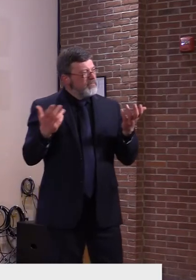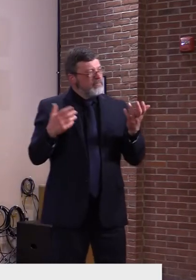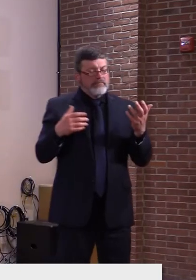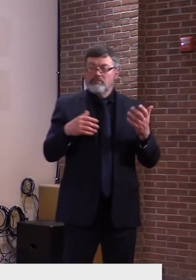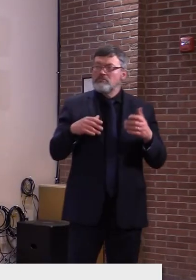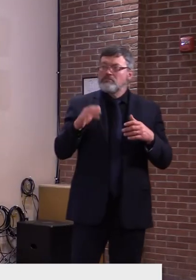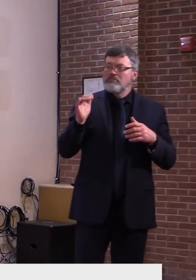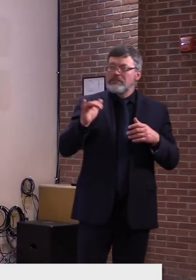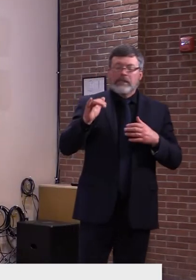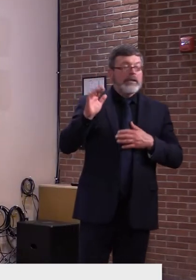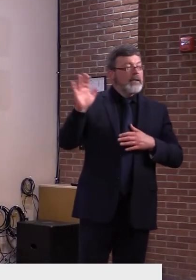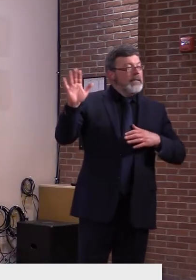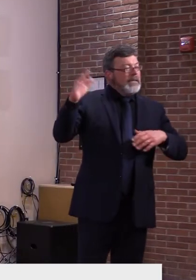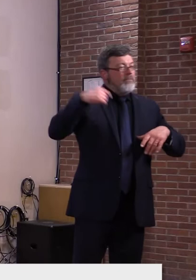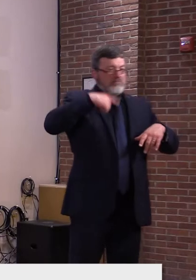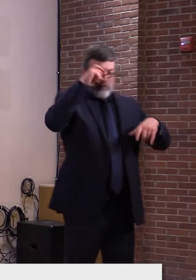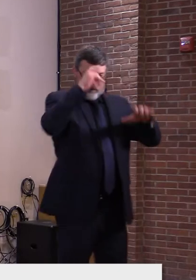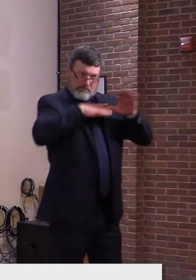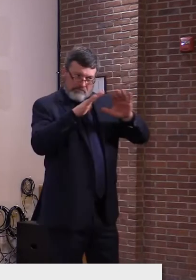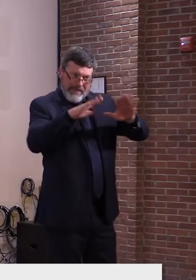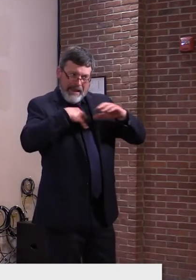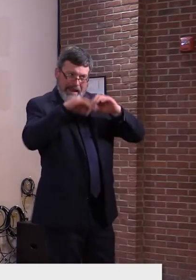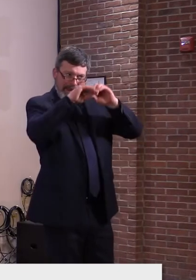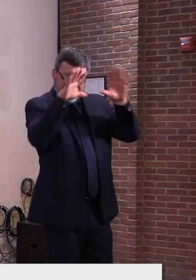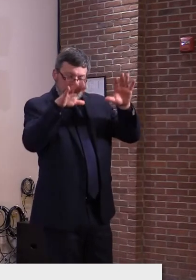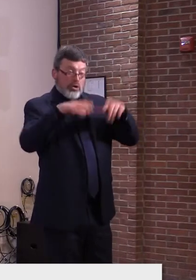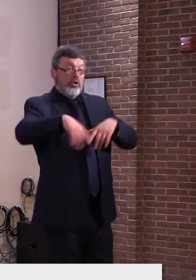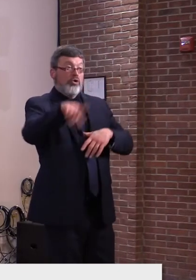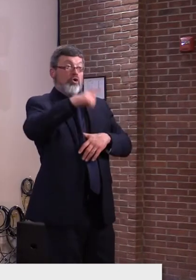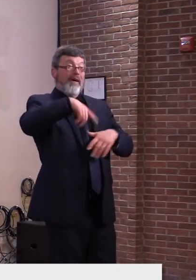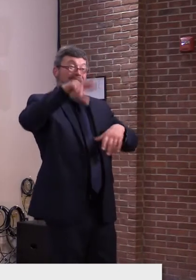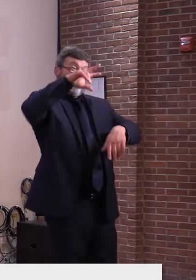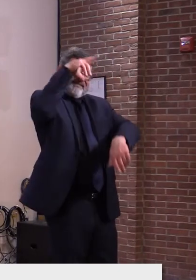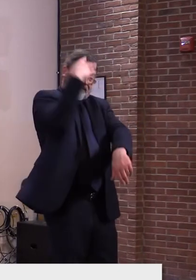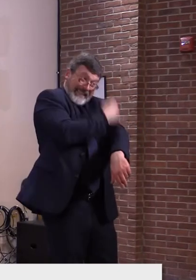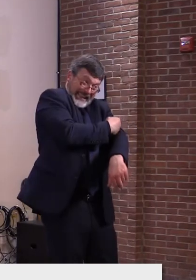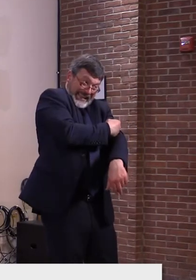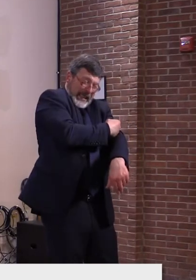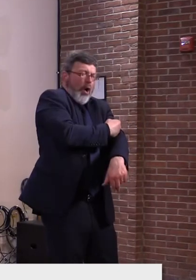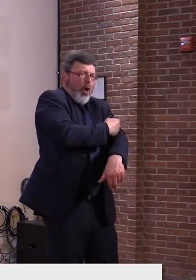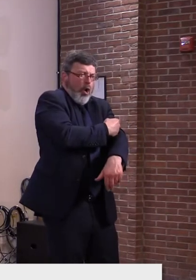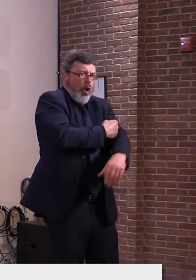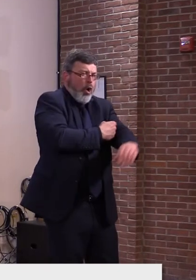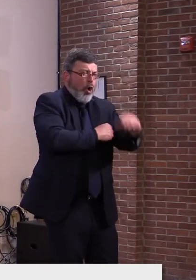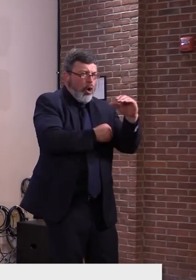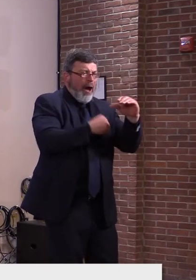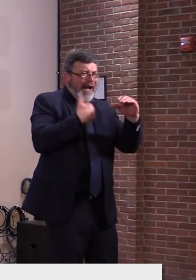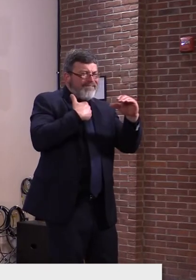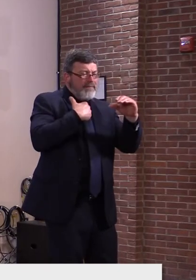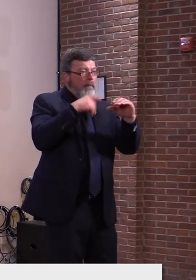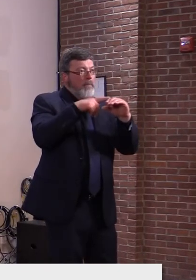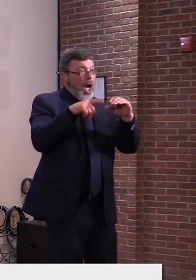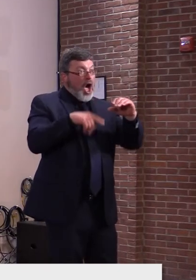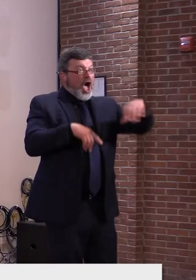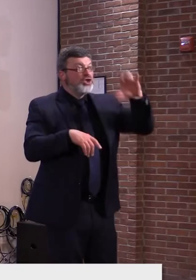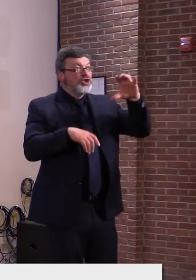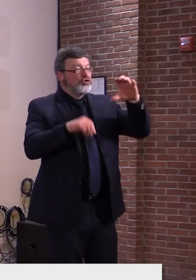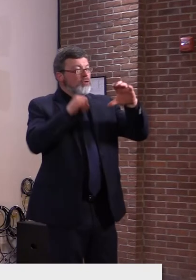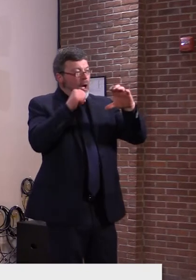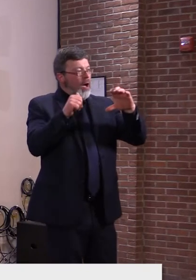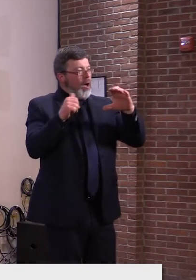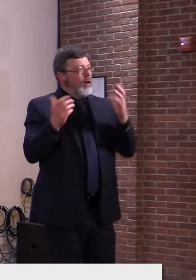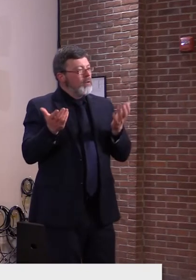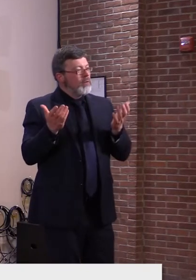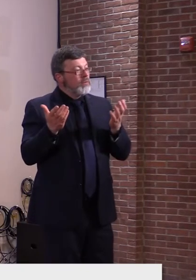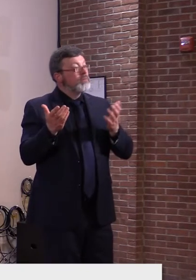hospital? I'm going to let Dr. Levine answer as well, but that's why it's difficult to rely